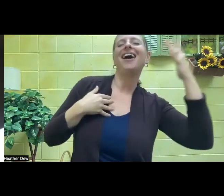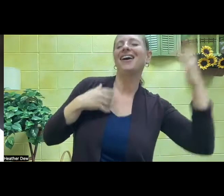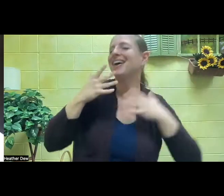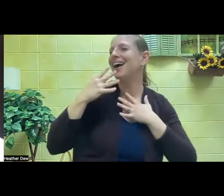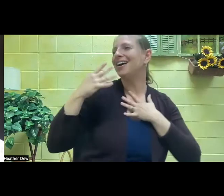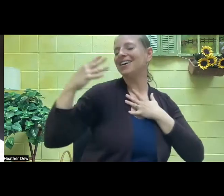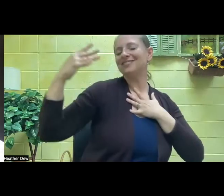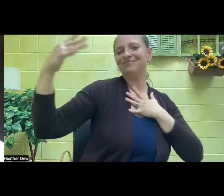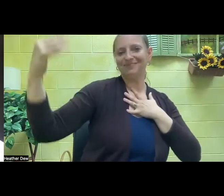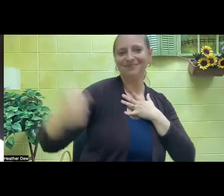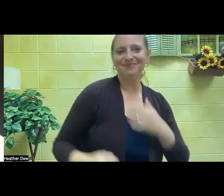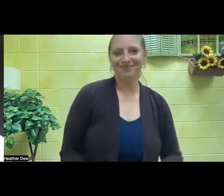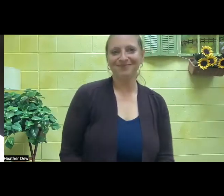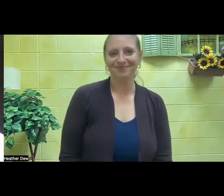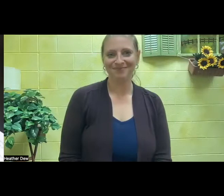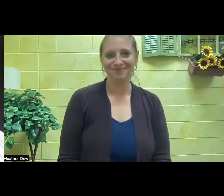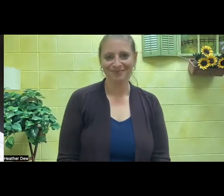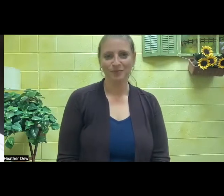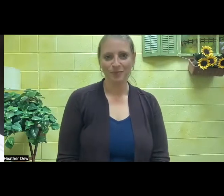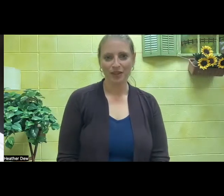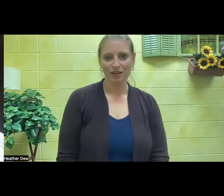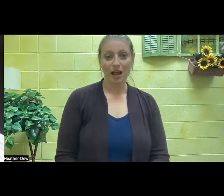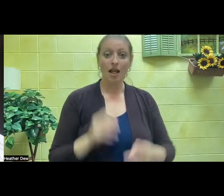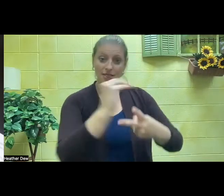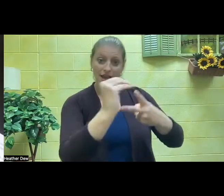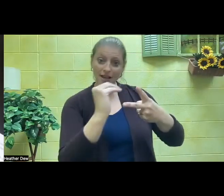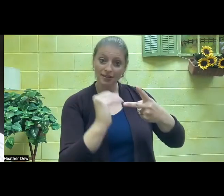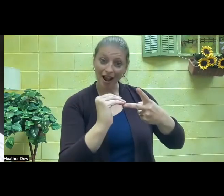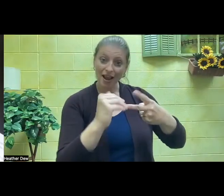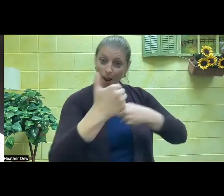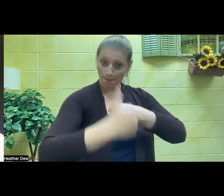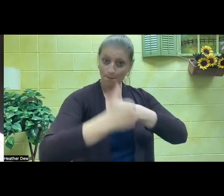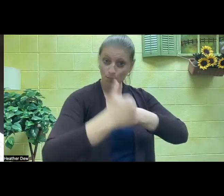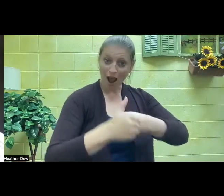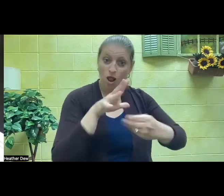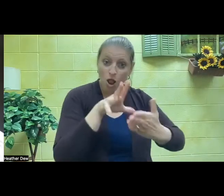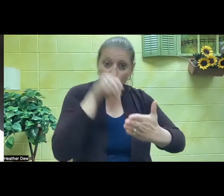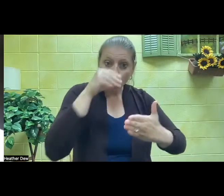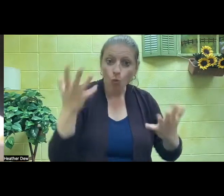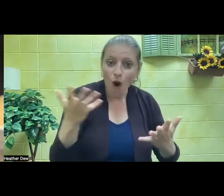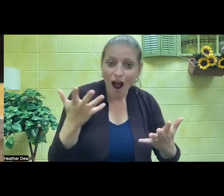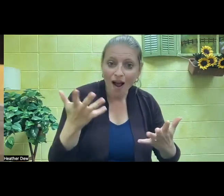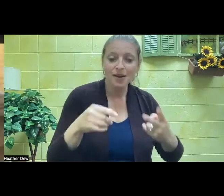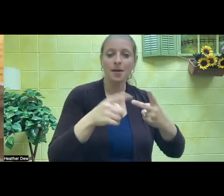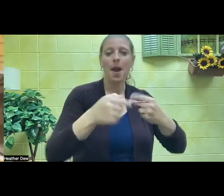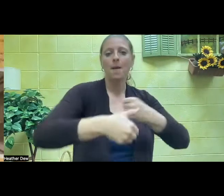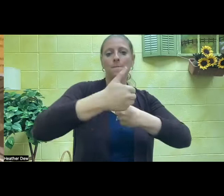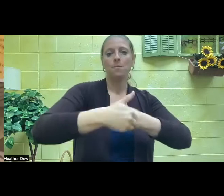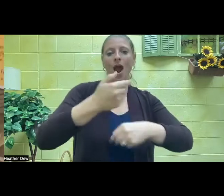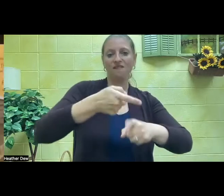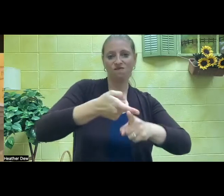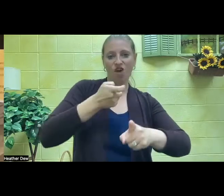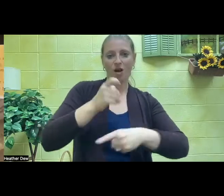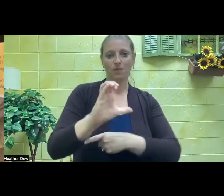Papan's radio. The second time we baked, we made Cuban bread, soft and